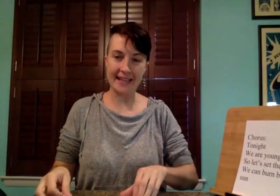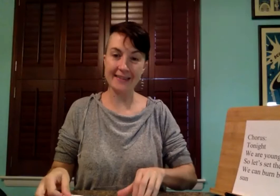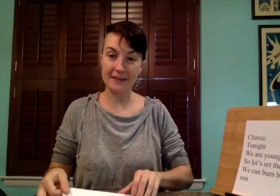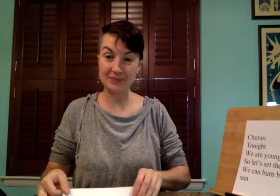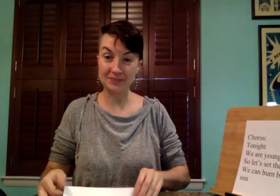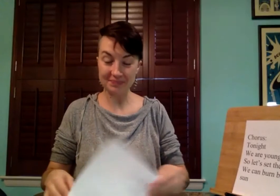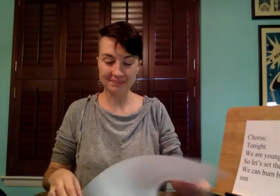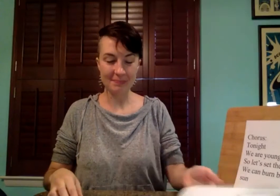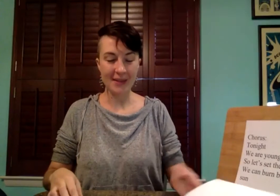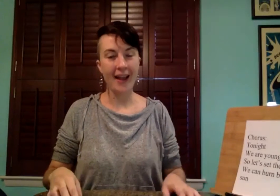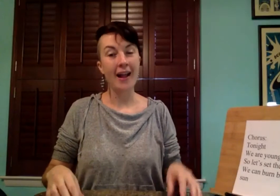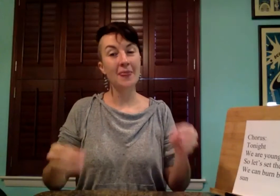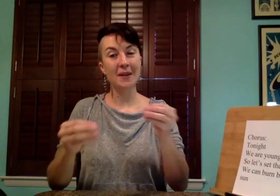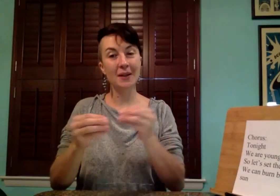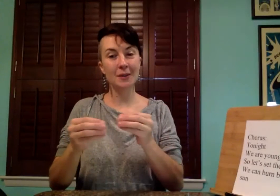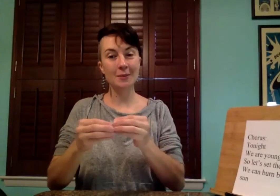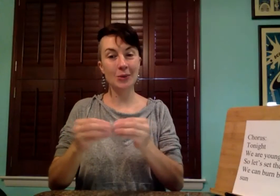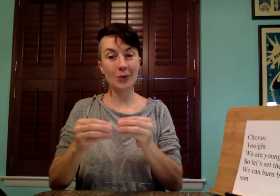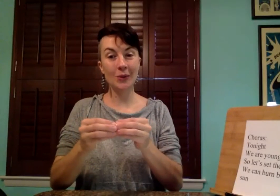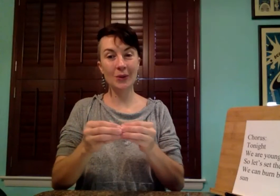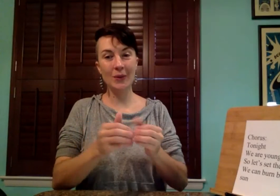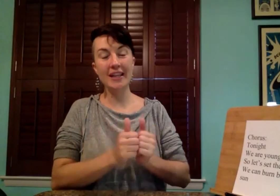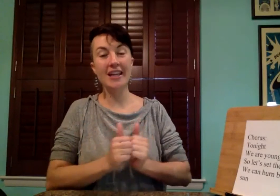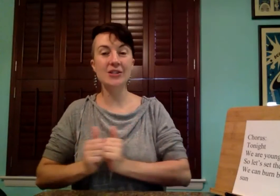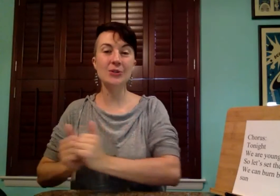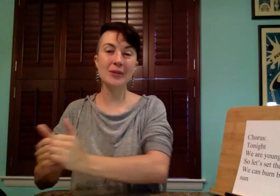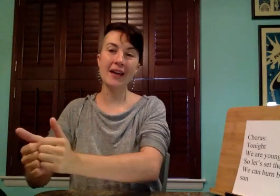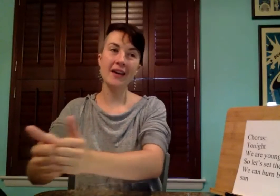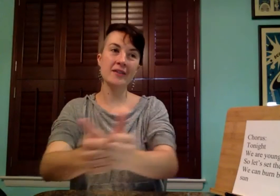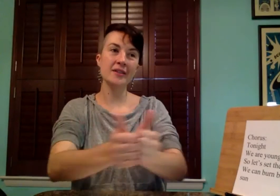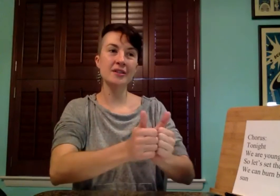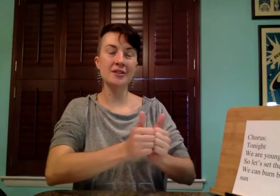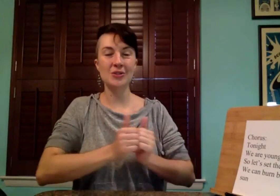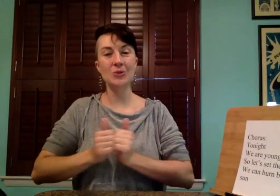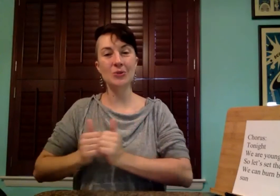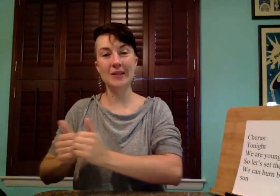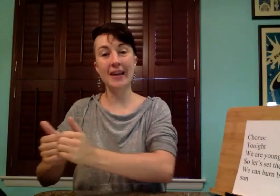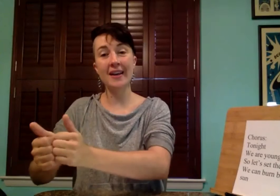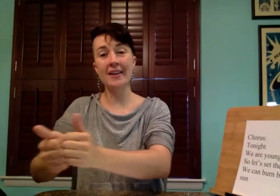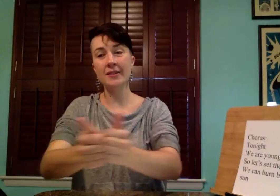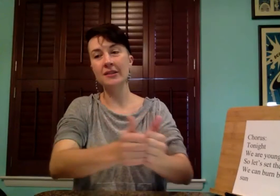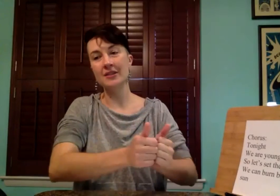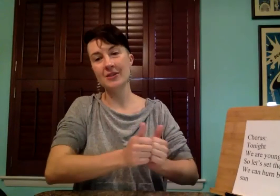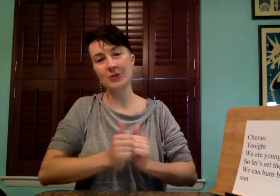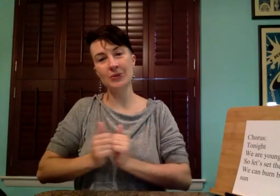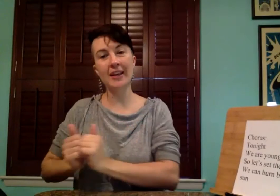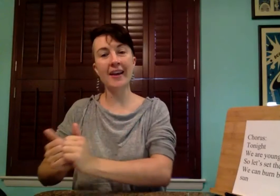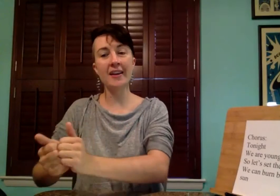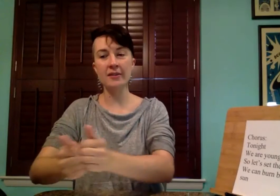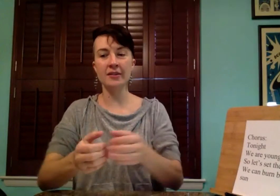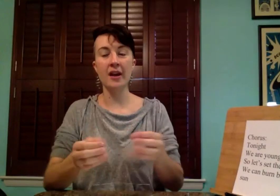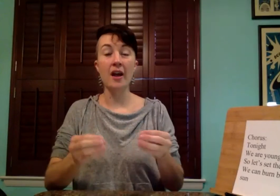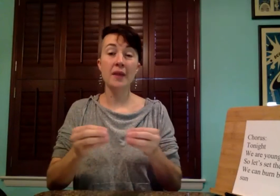Together. The more we get together, together, together,